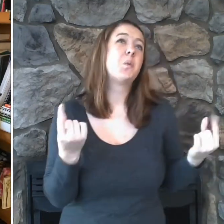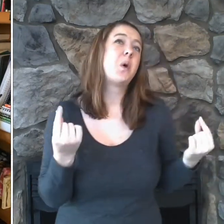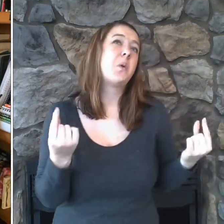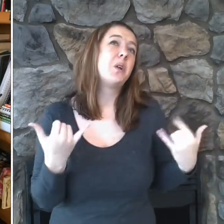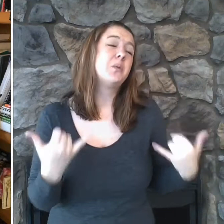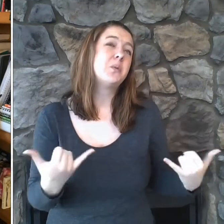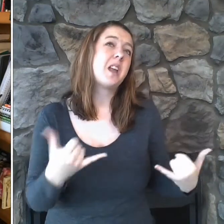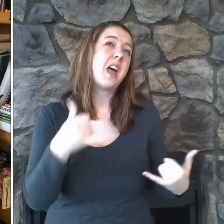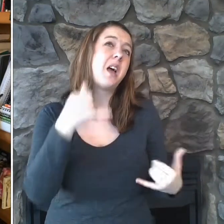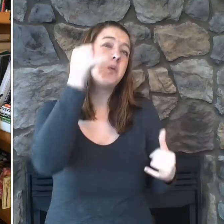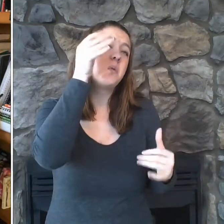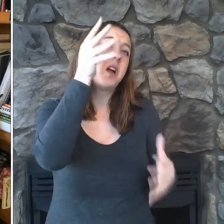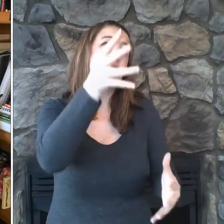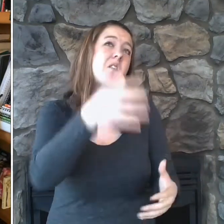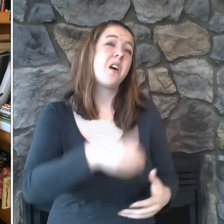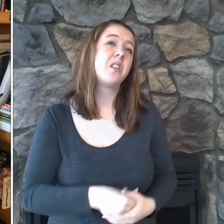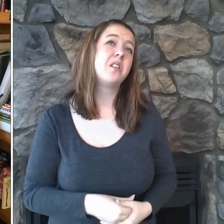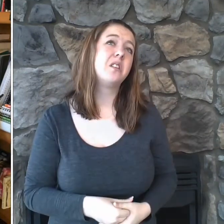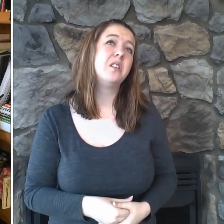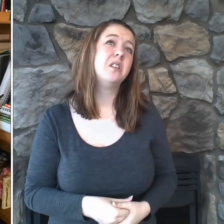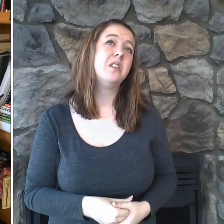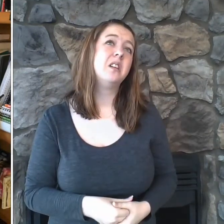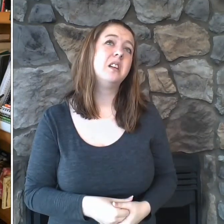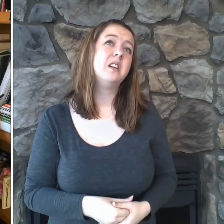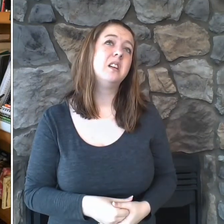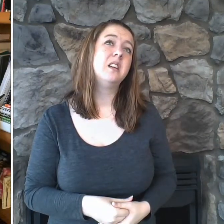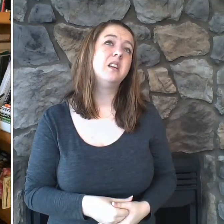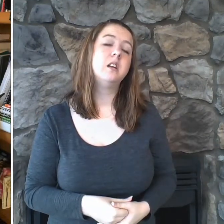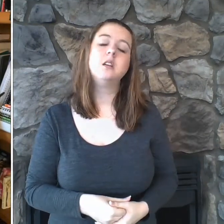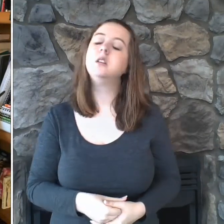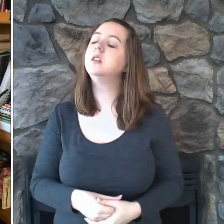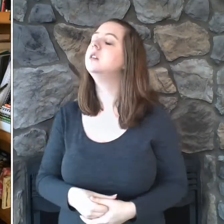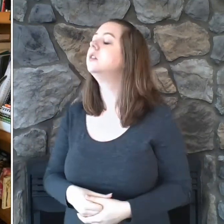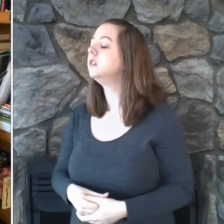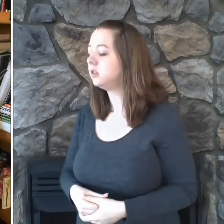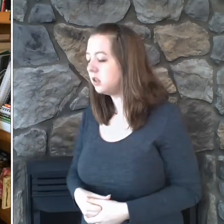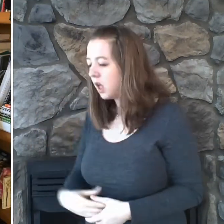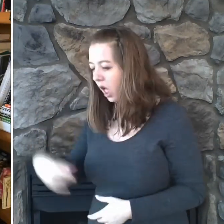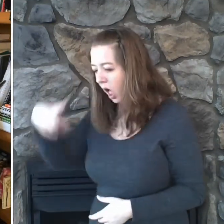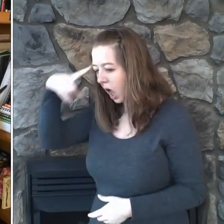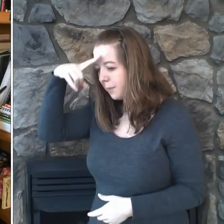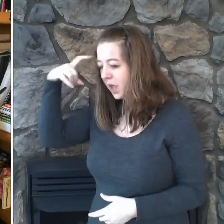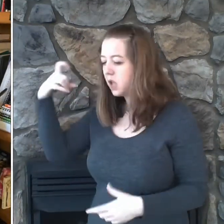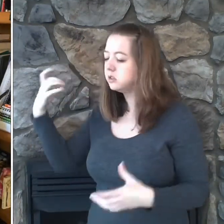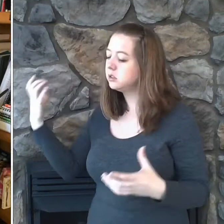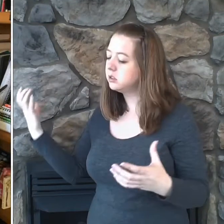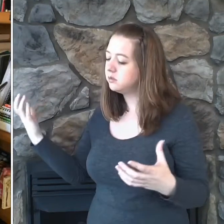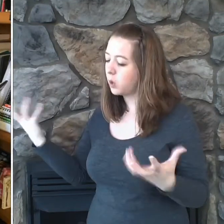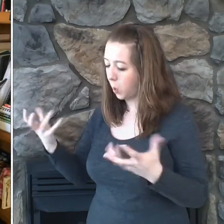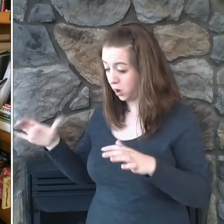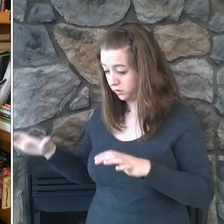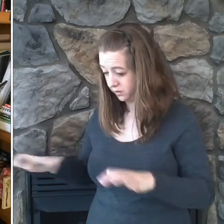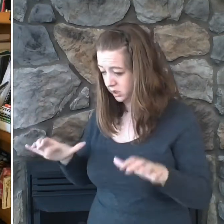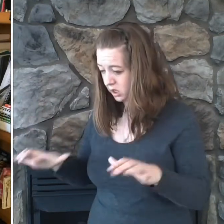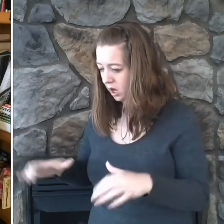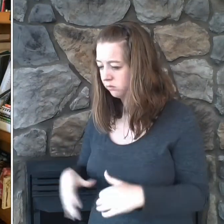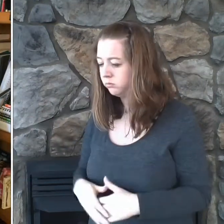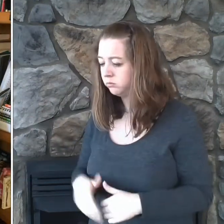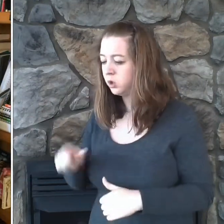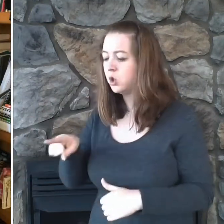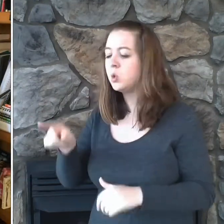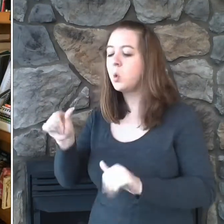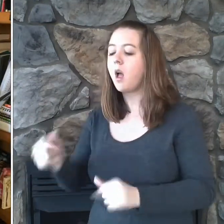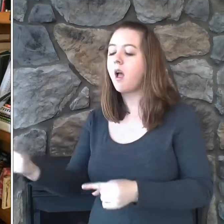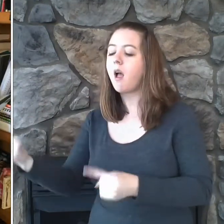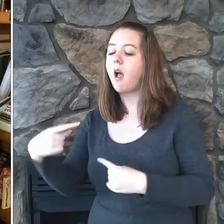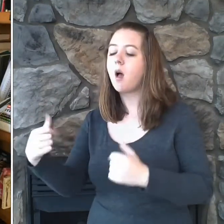shall I do now, grandfather?" she said. "Because of what you have done, you can come